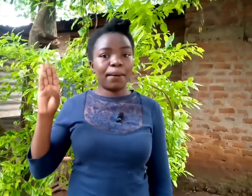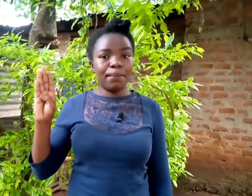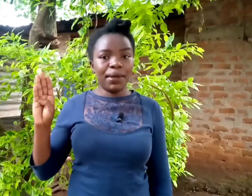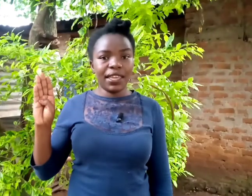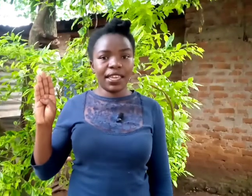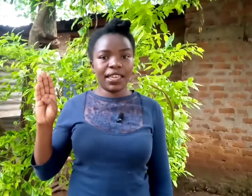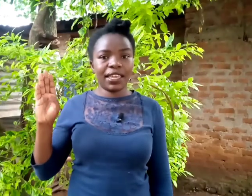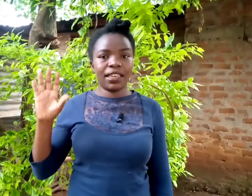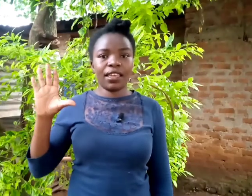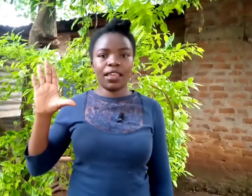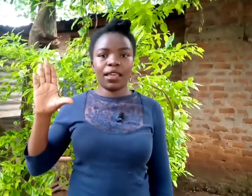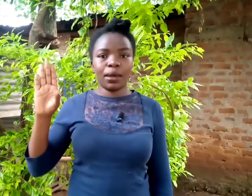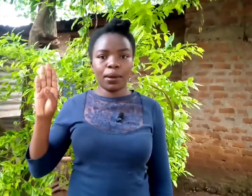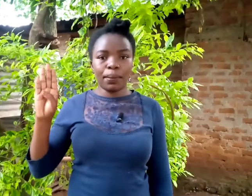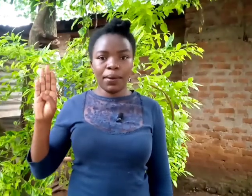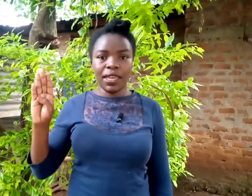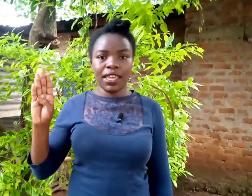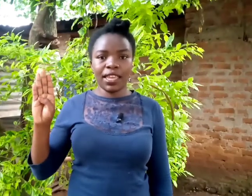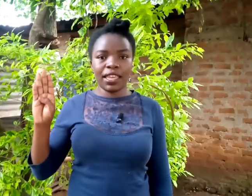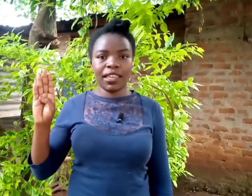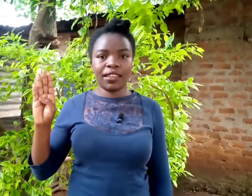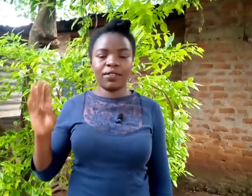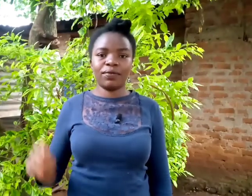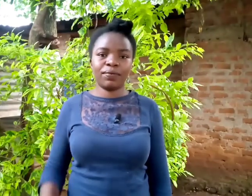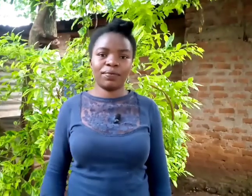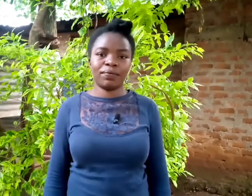B. B.